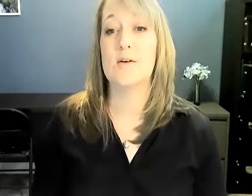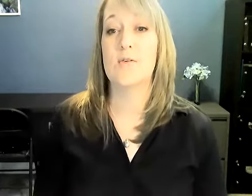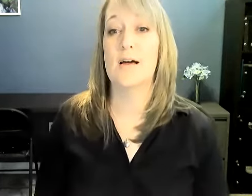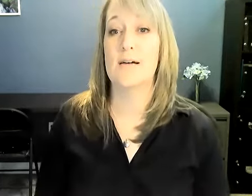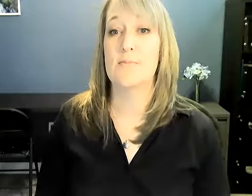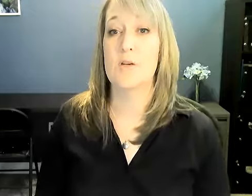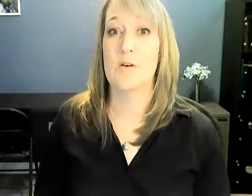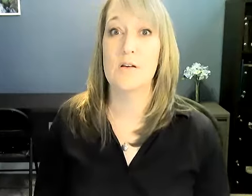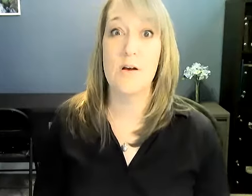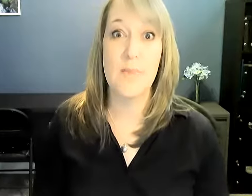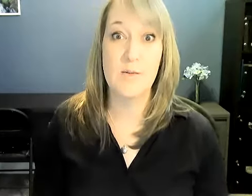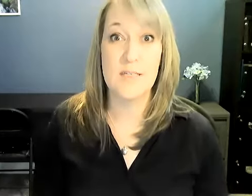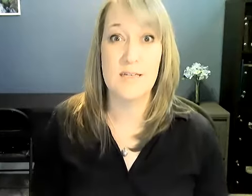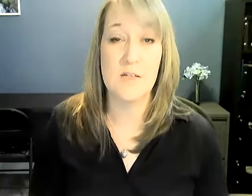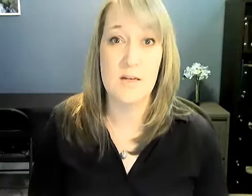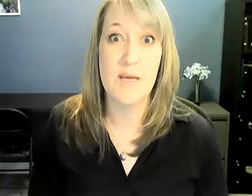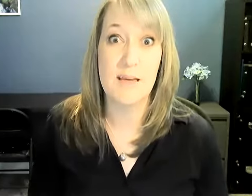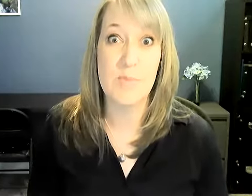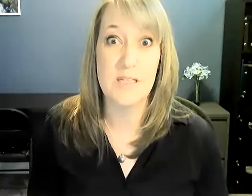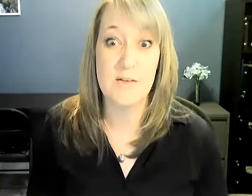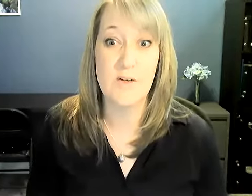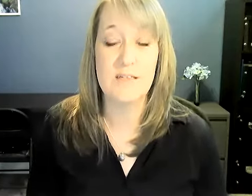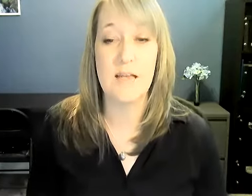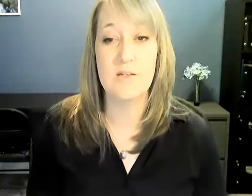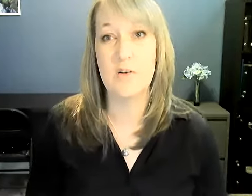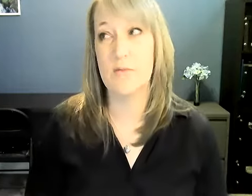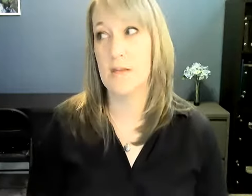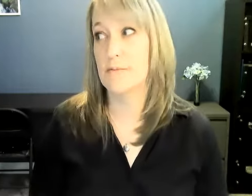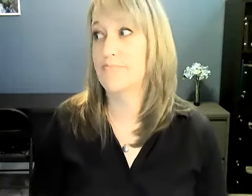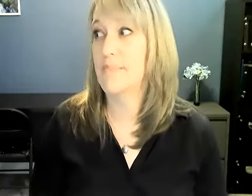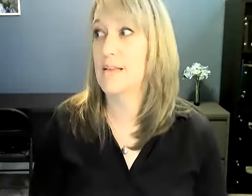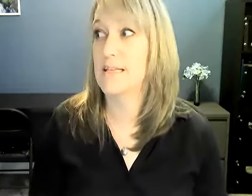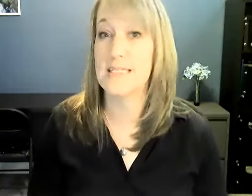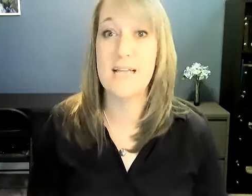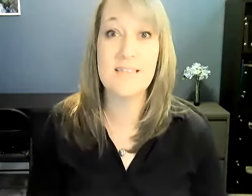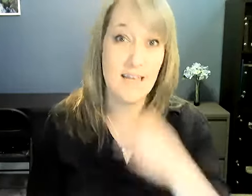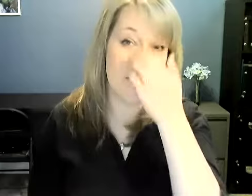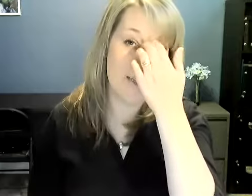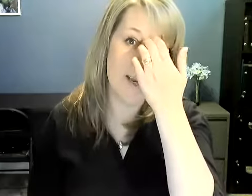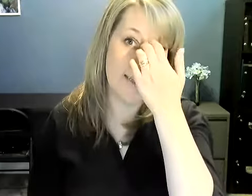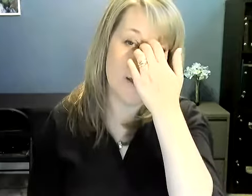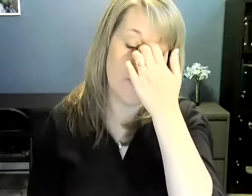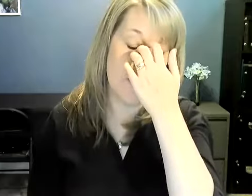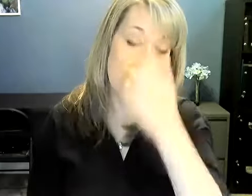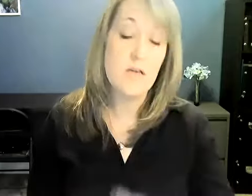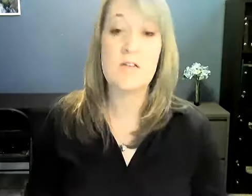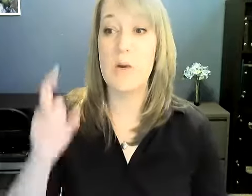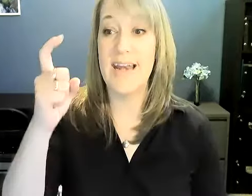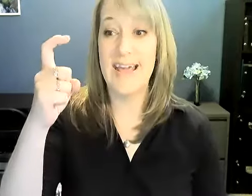So your non-manual signs are going to make a big difference and sort of the intensity of the sign itself. So you want an X